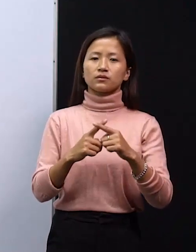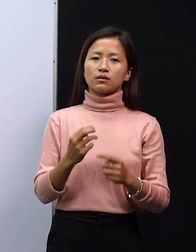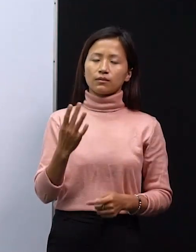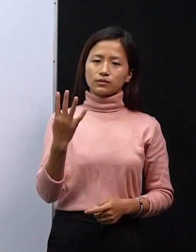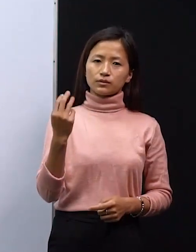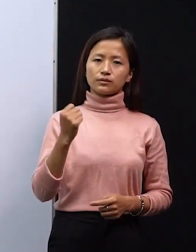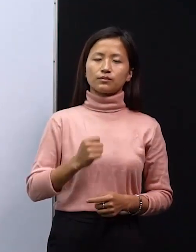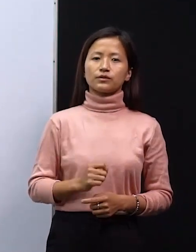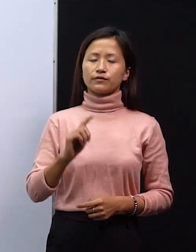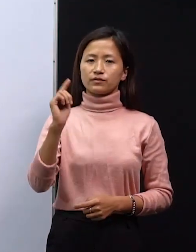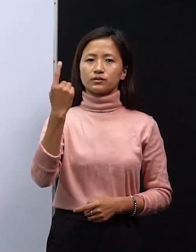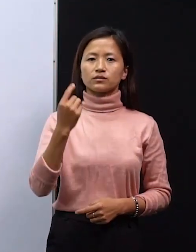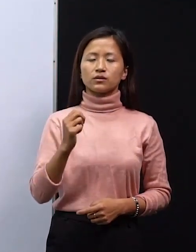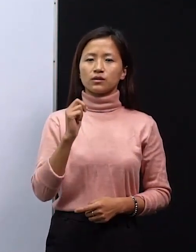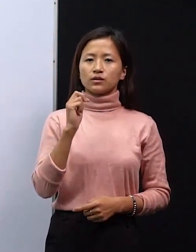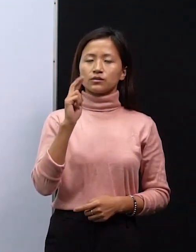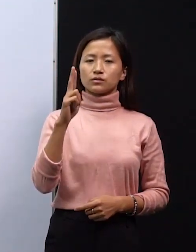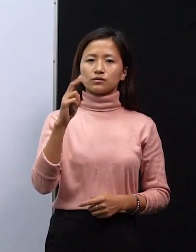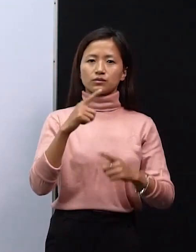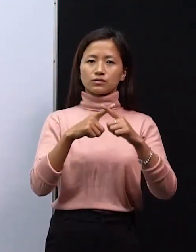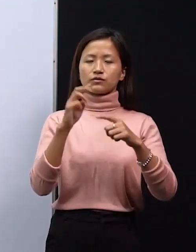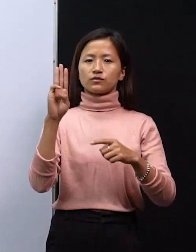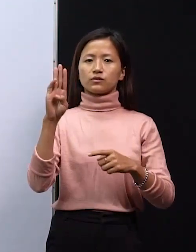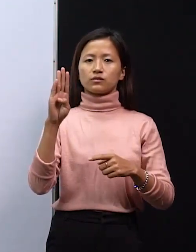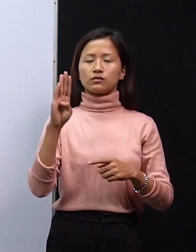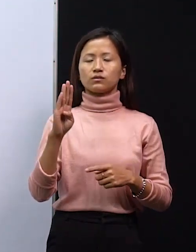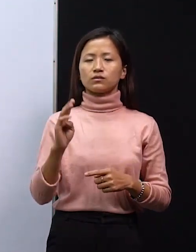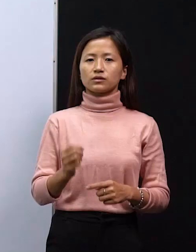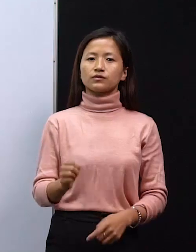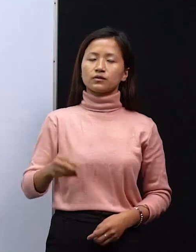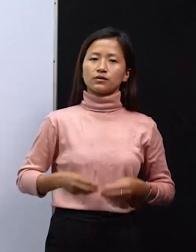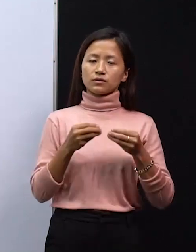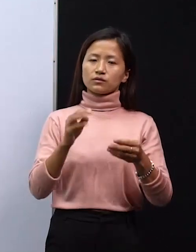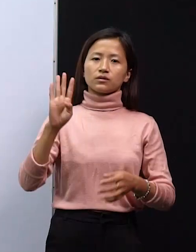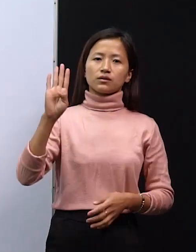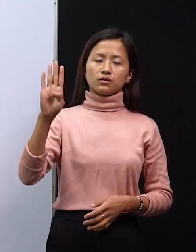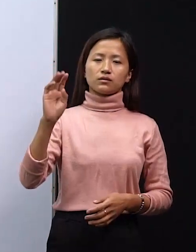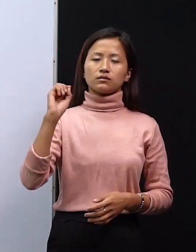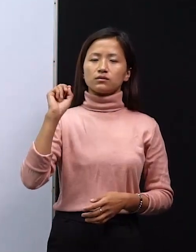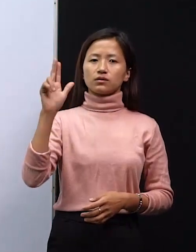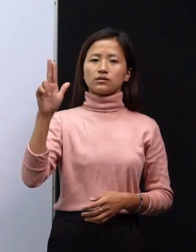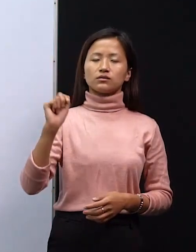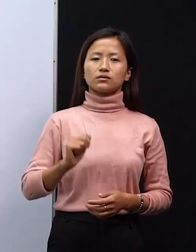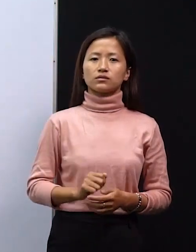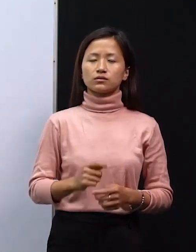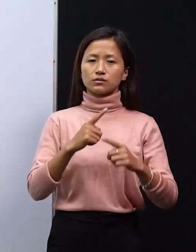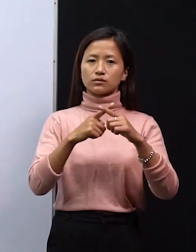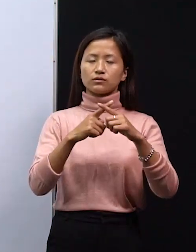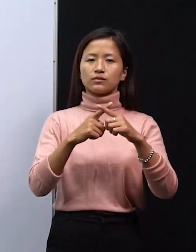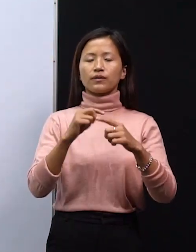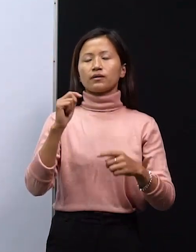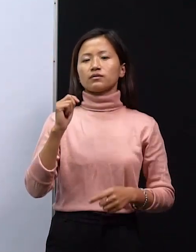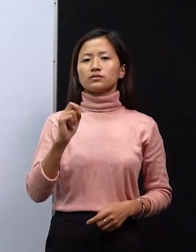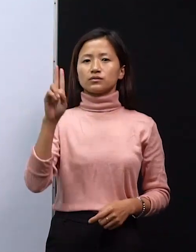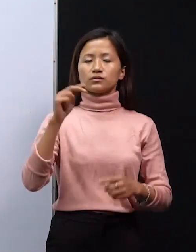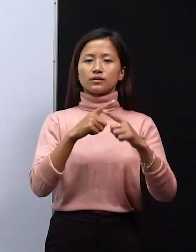numbers first. 2 into 4 will give you 8. X into x. 2x means x